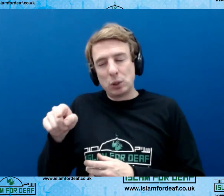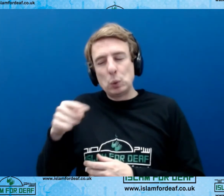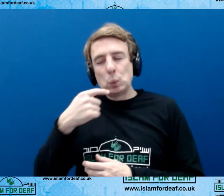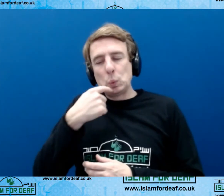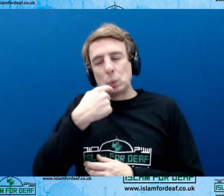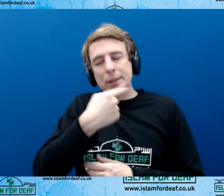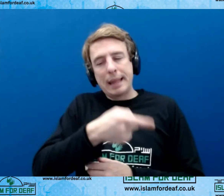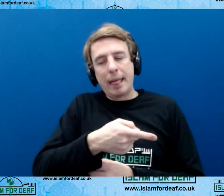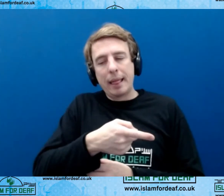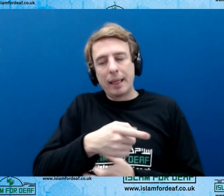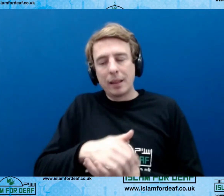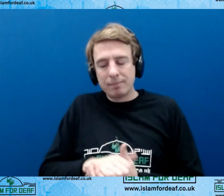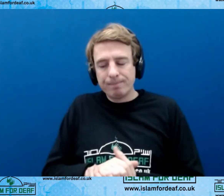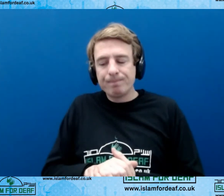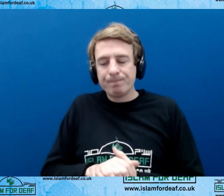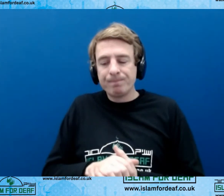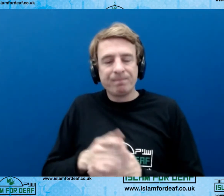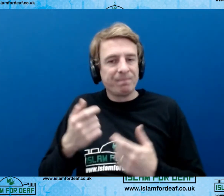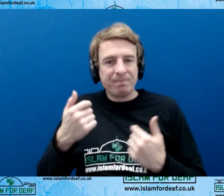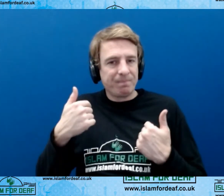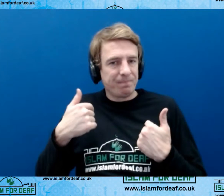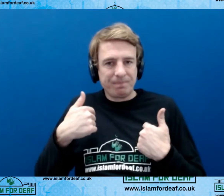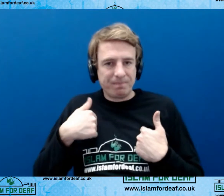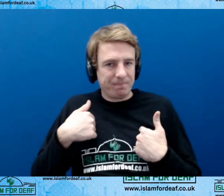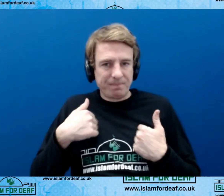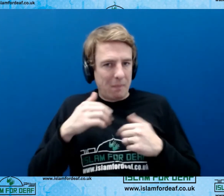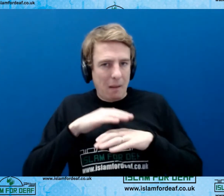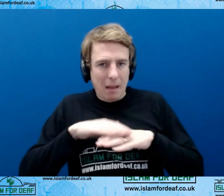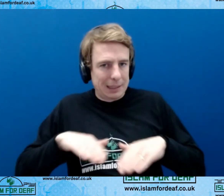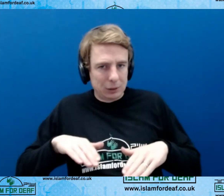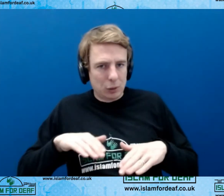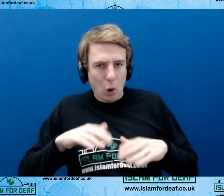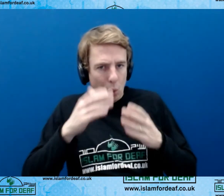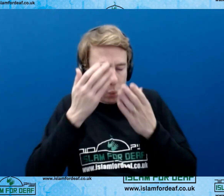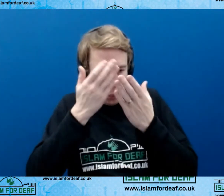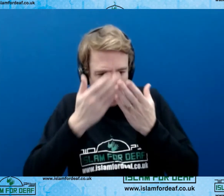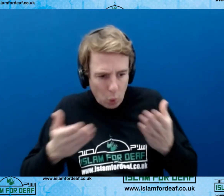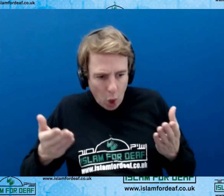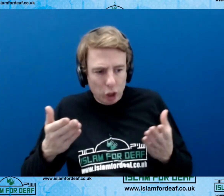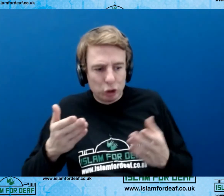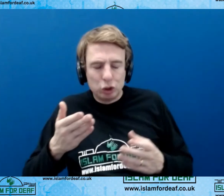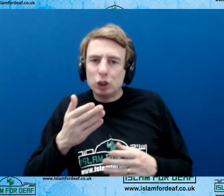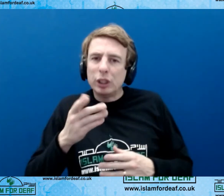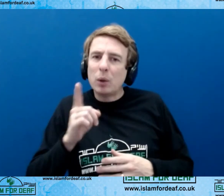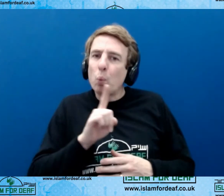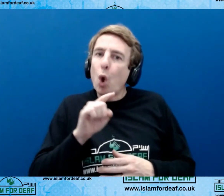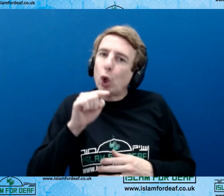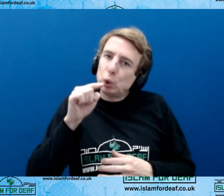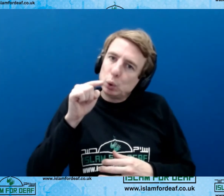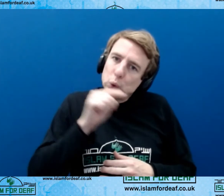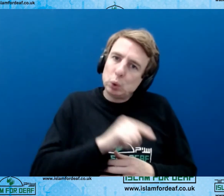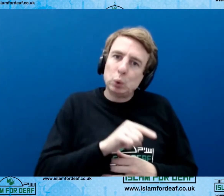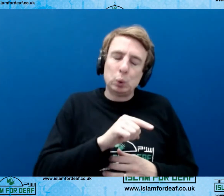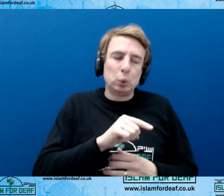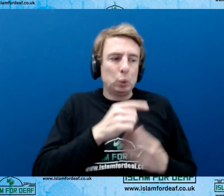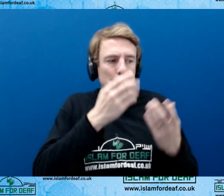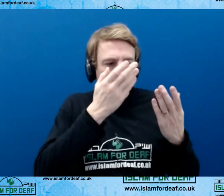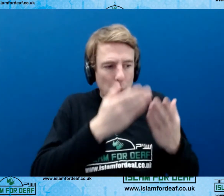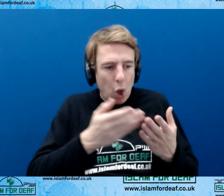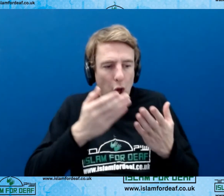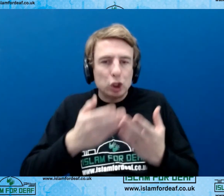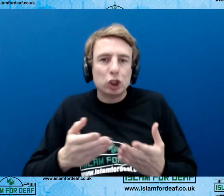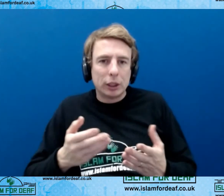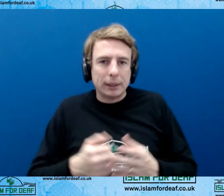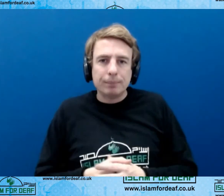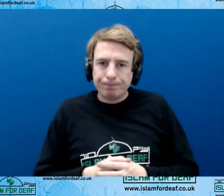I do not worship that which you worship, i.e. the idols and the other gods alongside Allah the